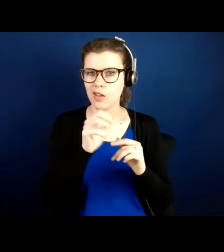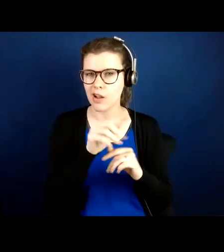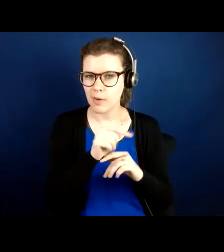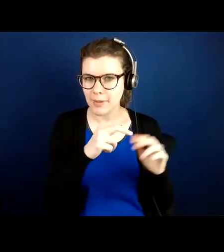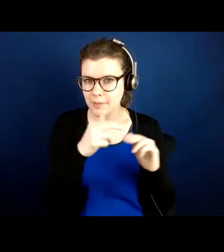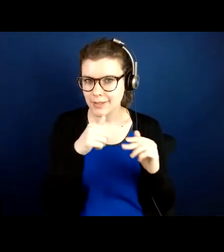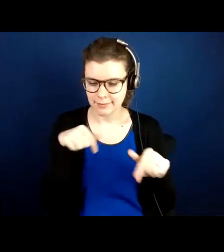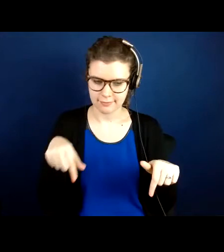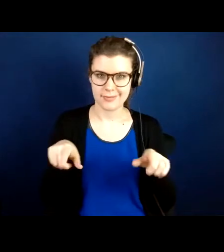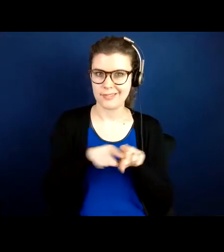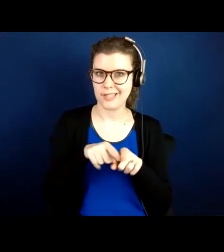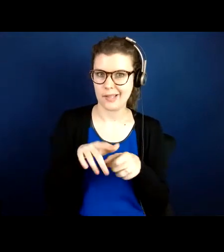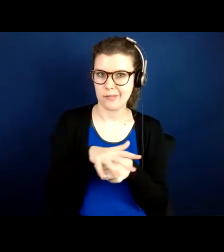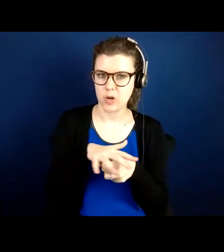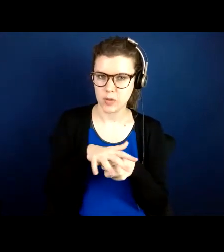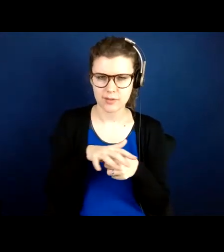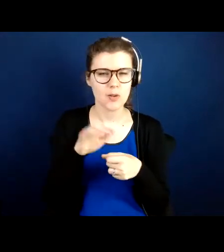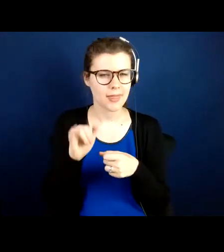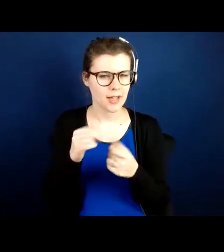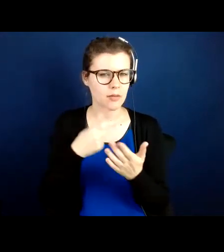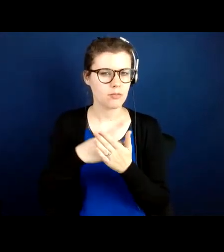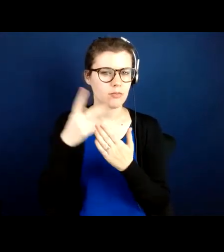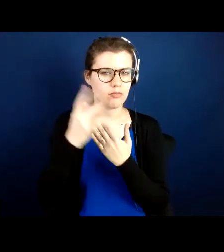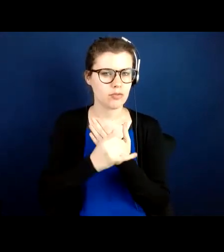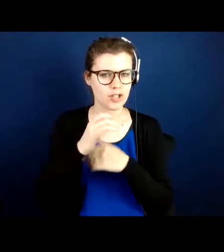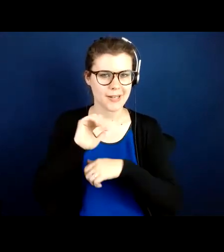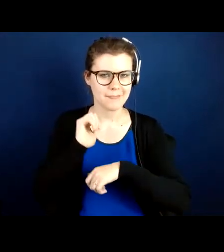So that's what project-based vouchers are. And